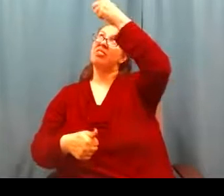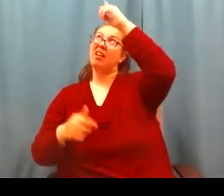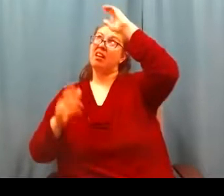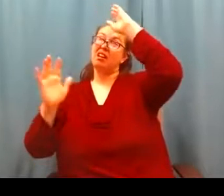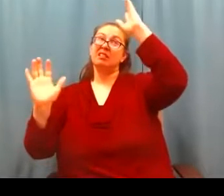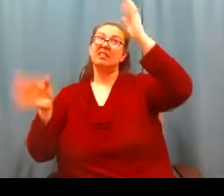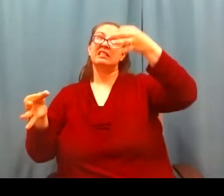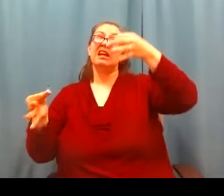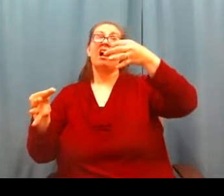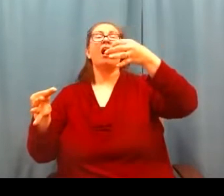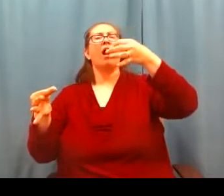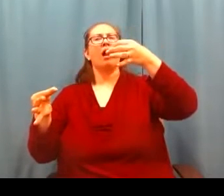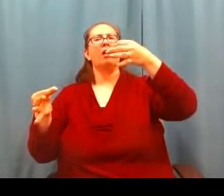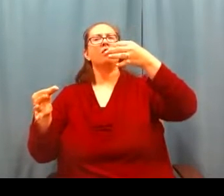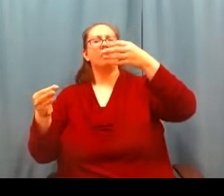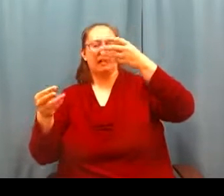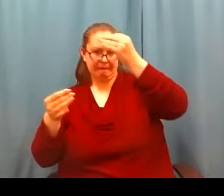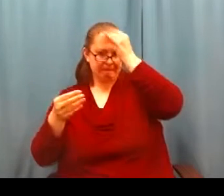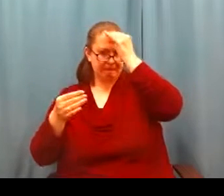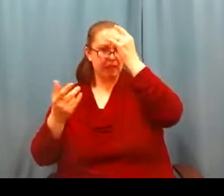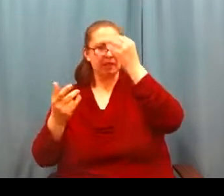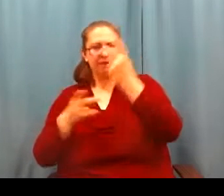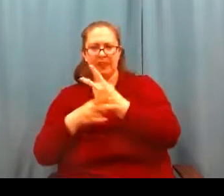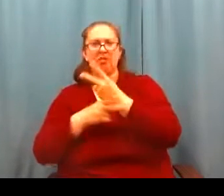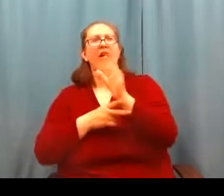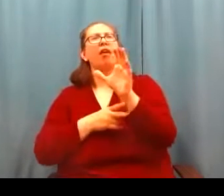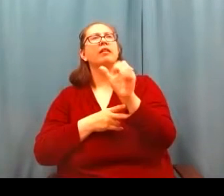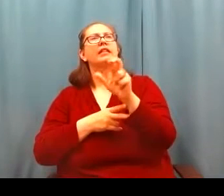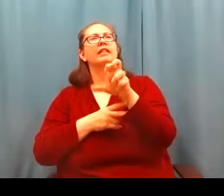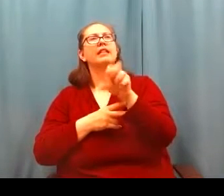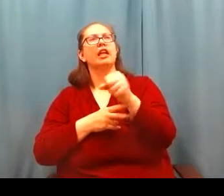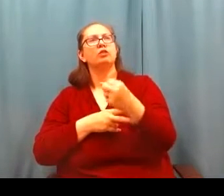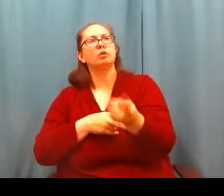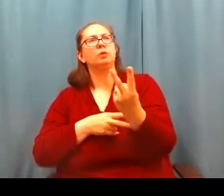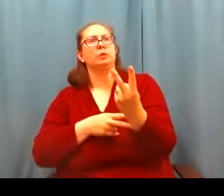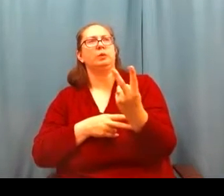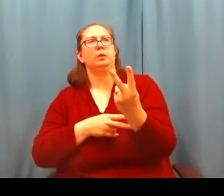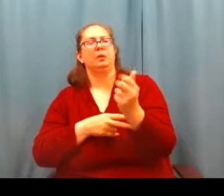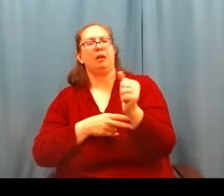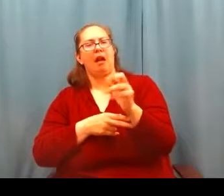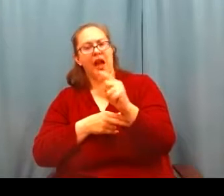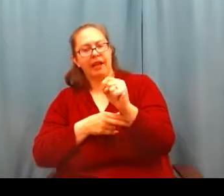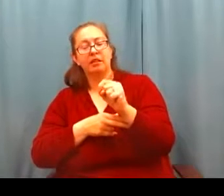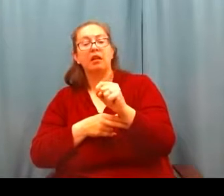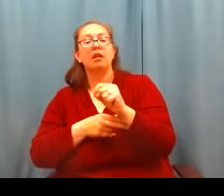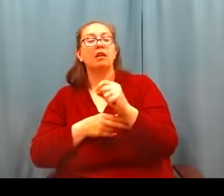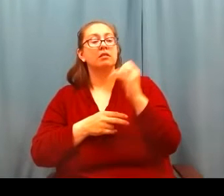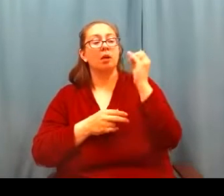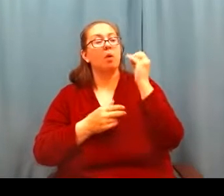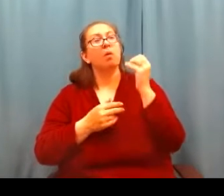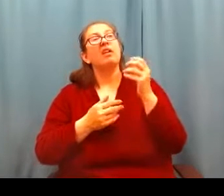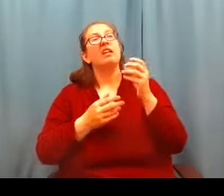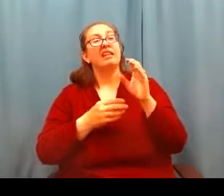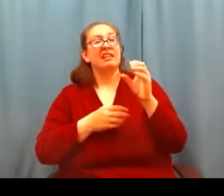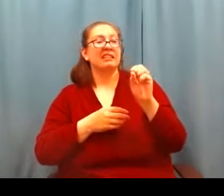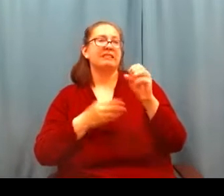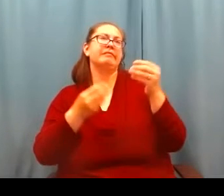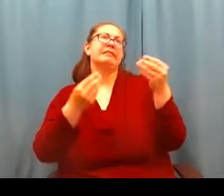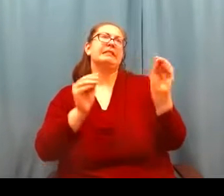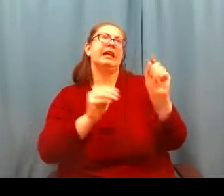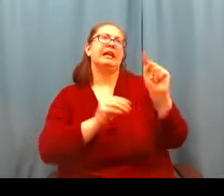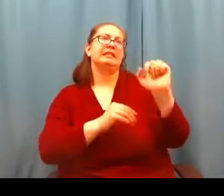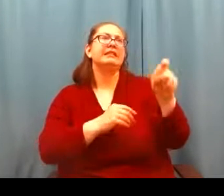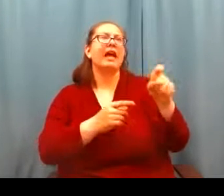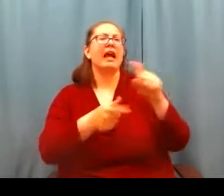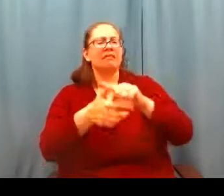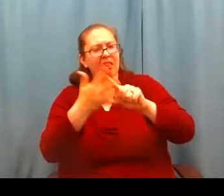to replace some of the lost earnings tax, the lost sales tax that normally we rely very heavily on